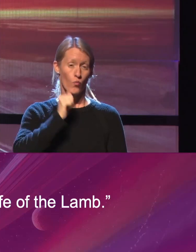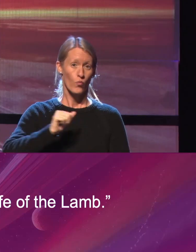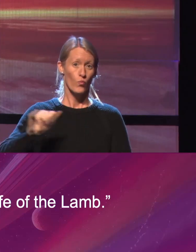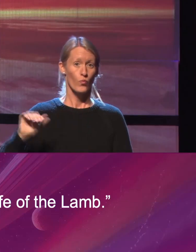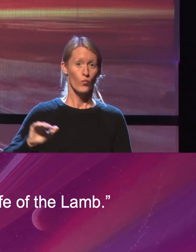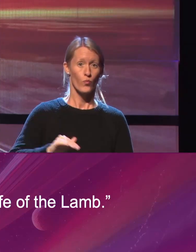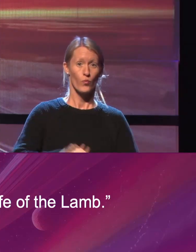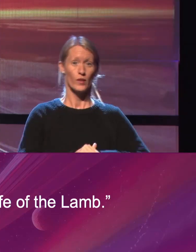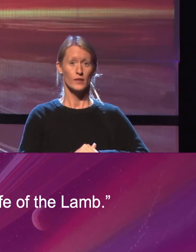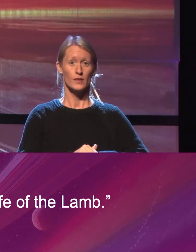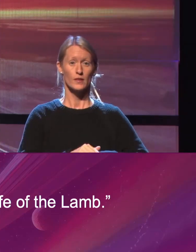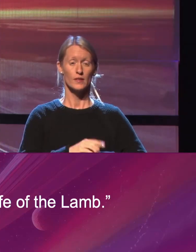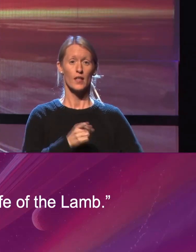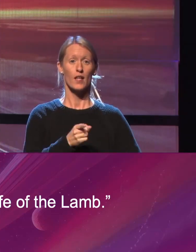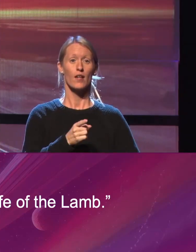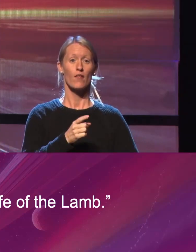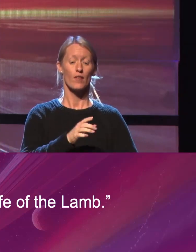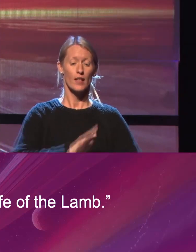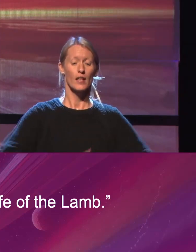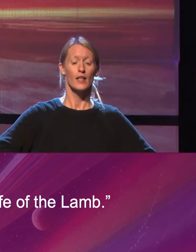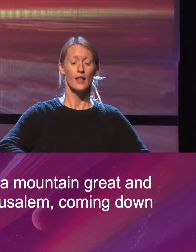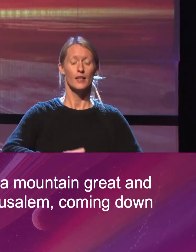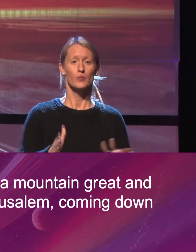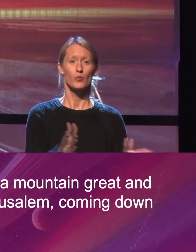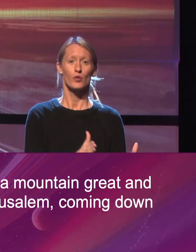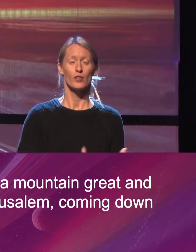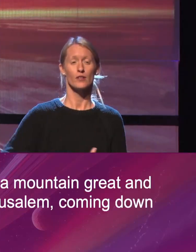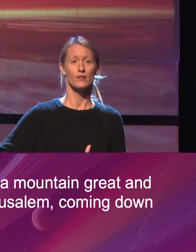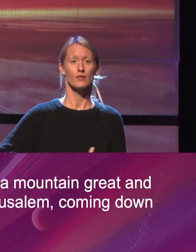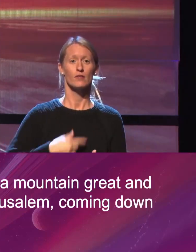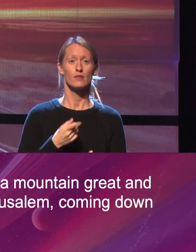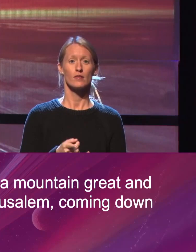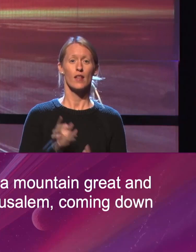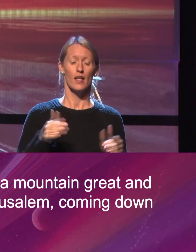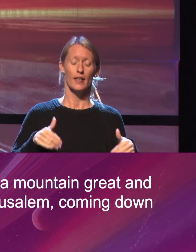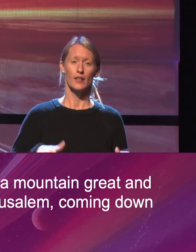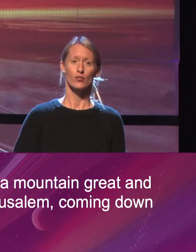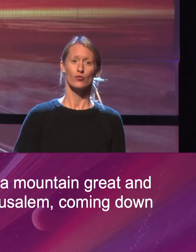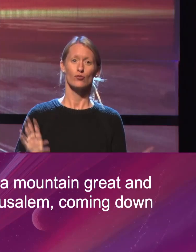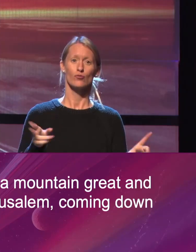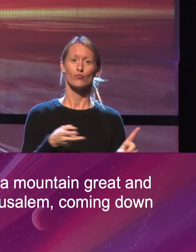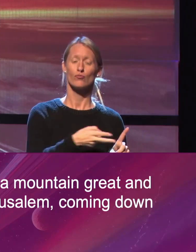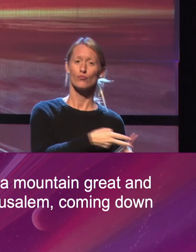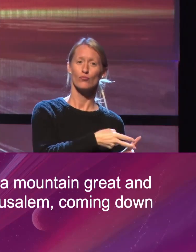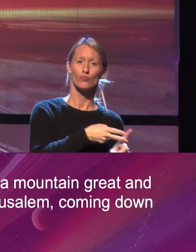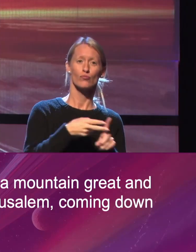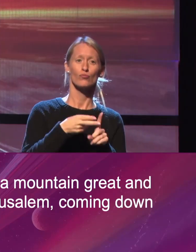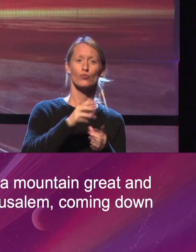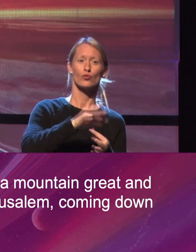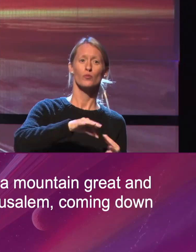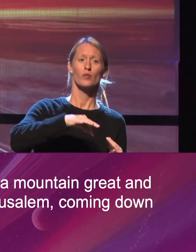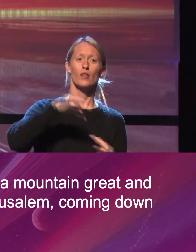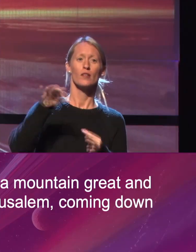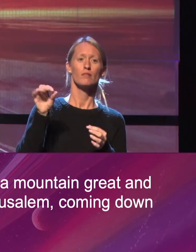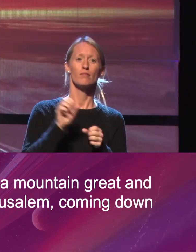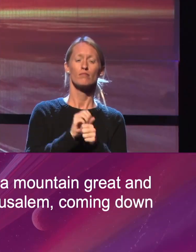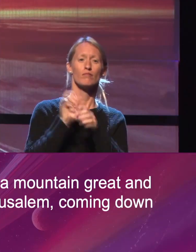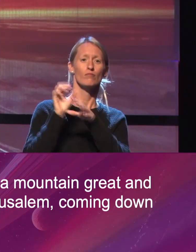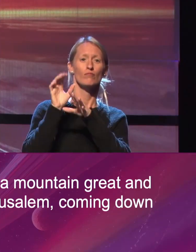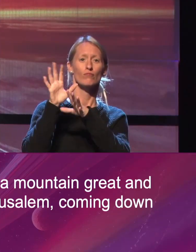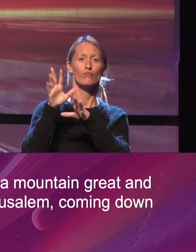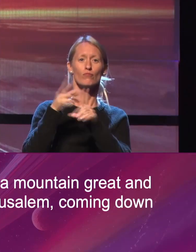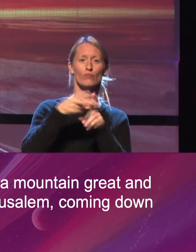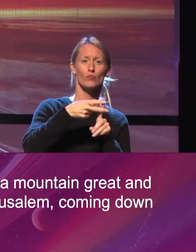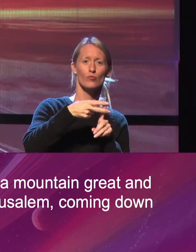prepared. And then he says, and then that angel carried me away in the spirit to a mountain, great and high, and showed me